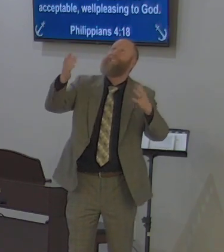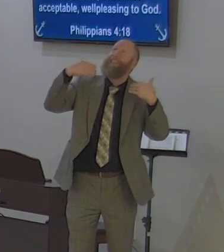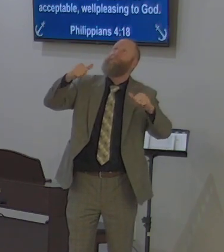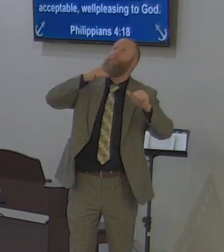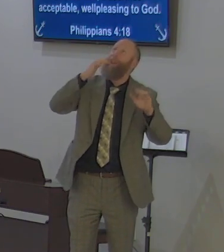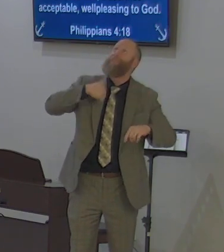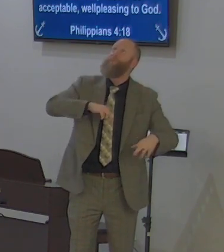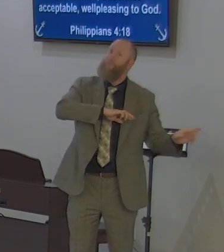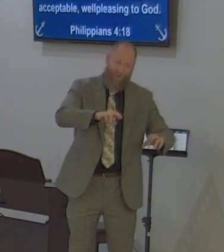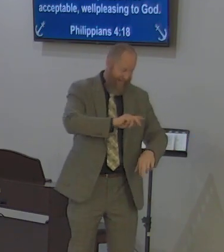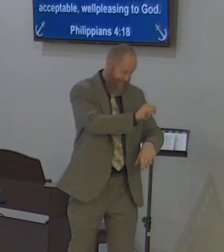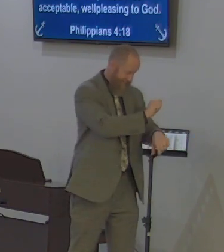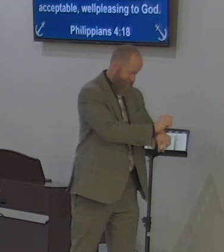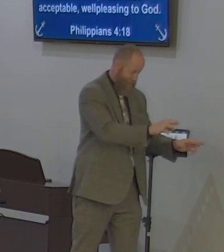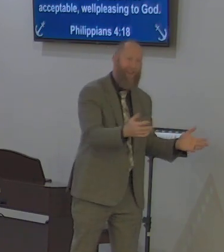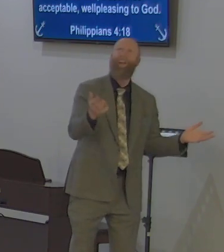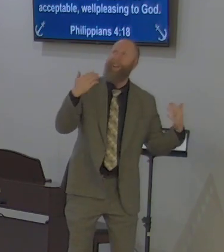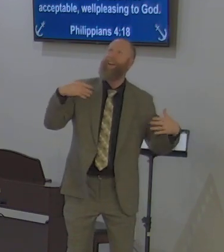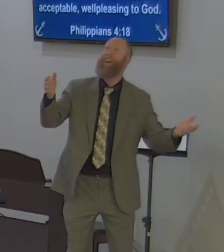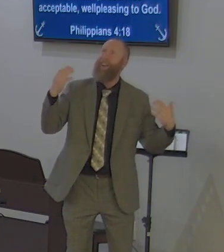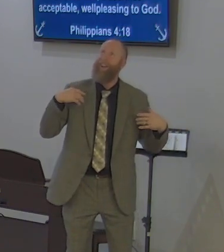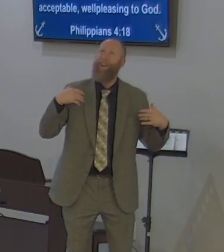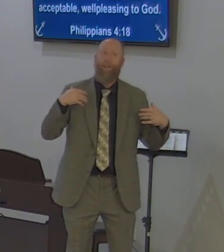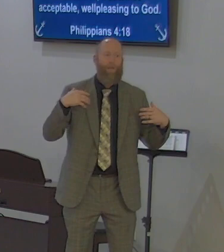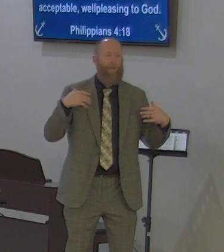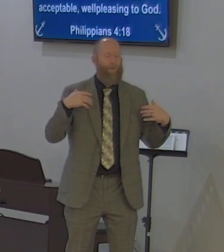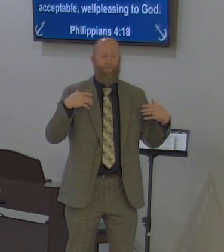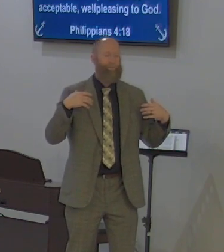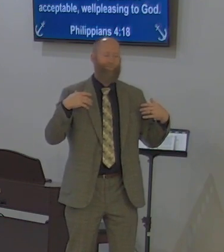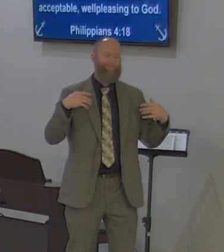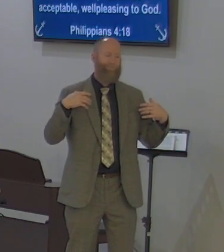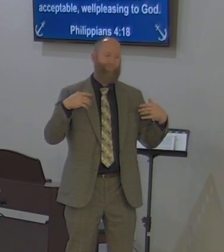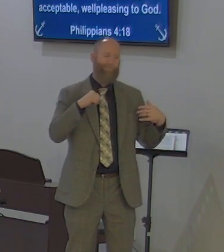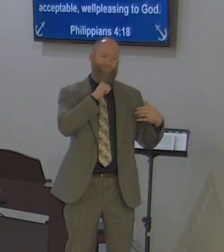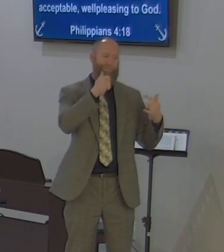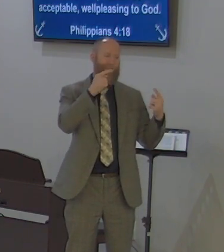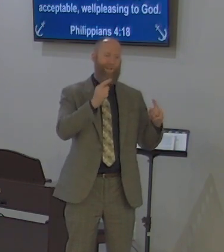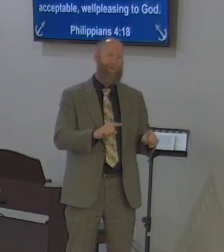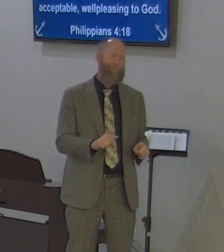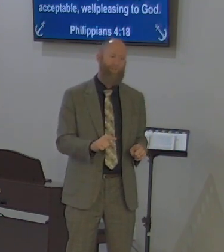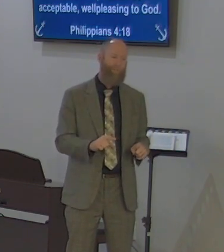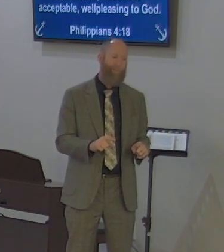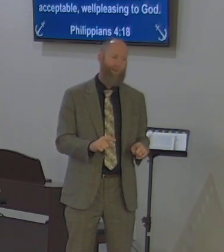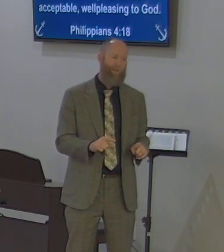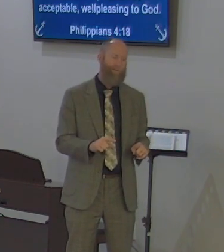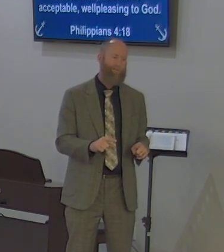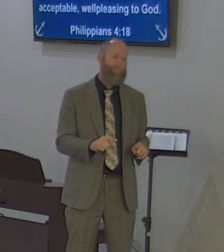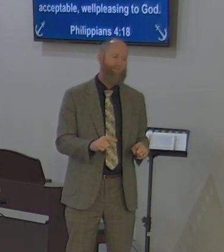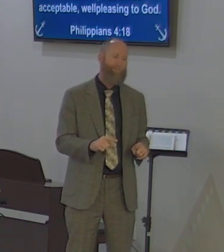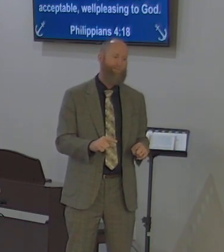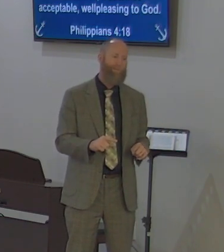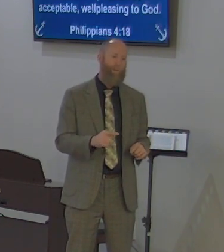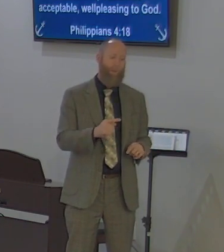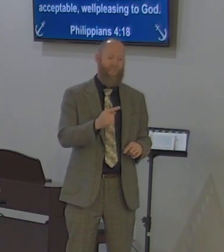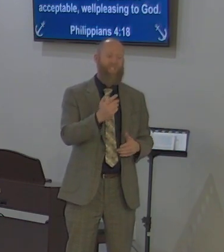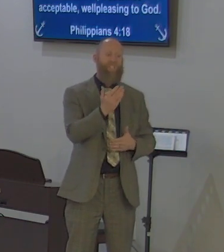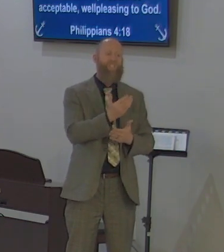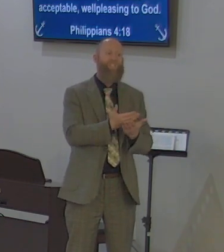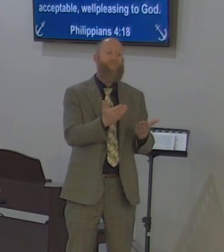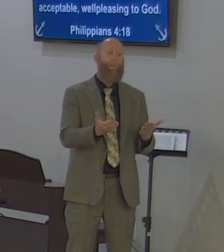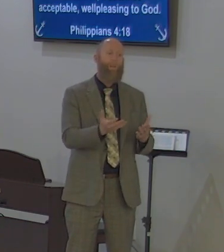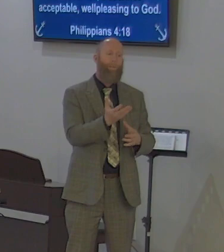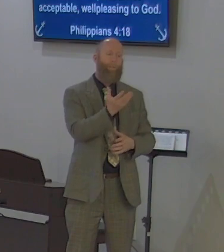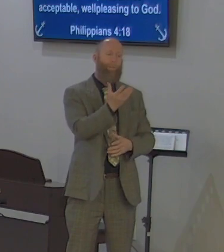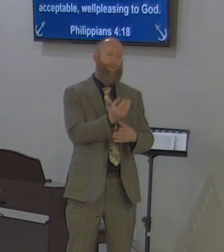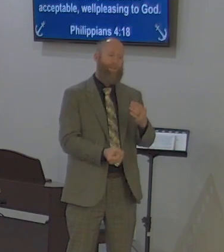and the people that are coming through and stealing our stuff won't come anymore, and it'll just, everything will be okay. But everything